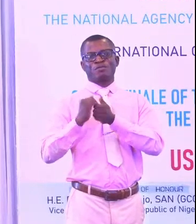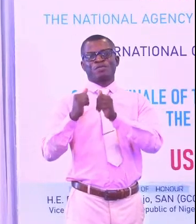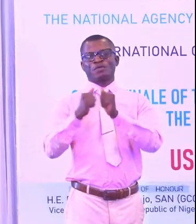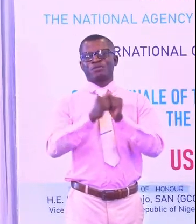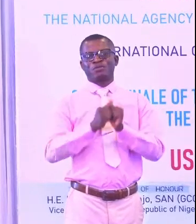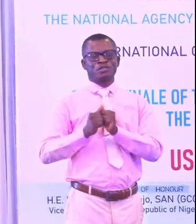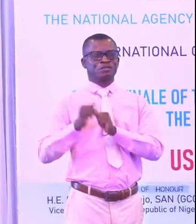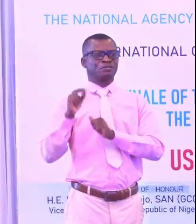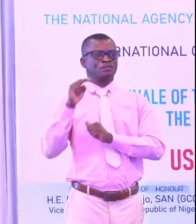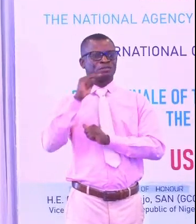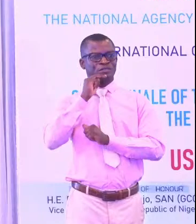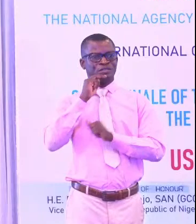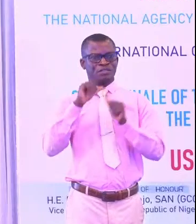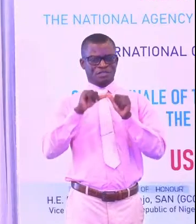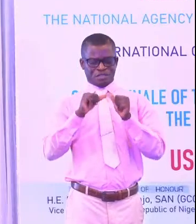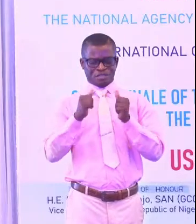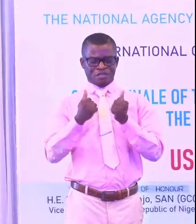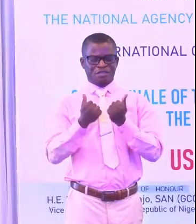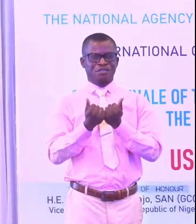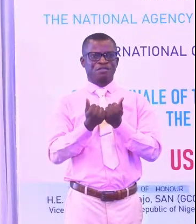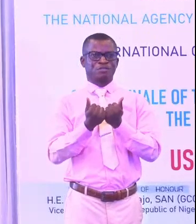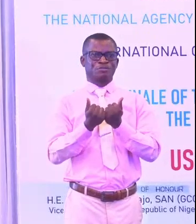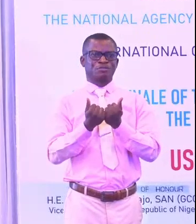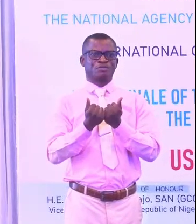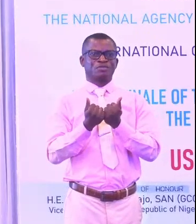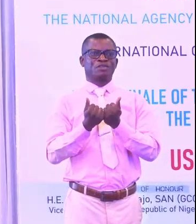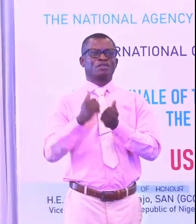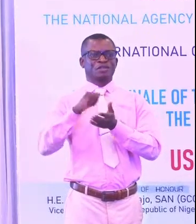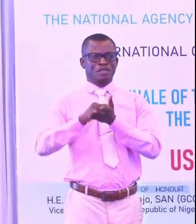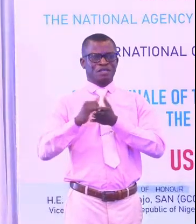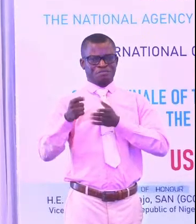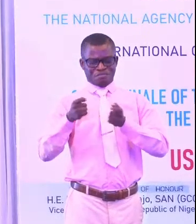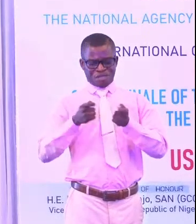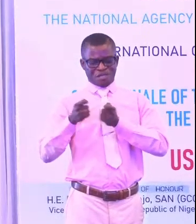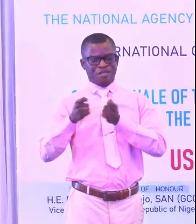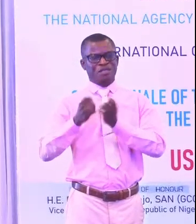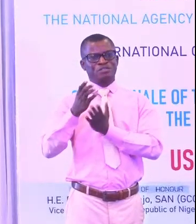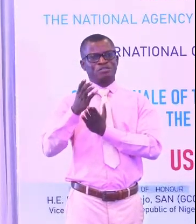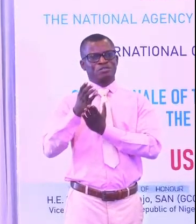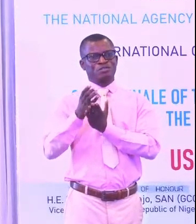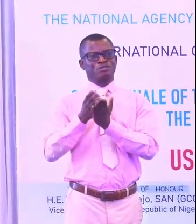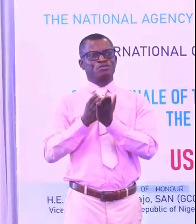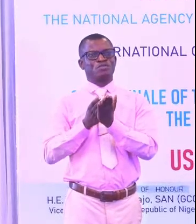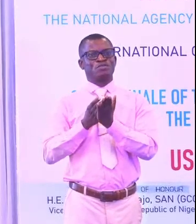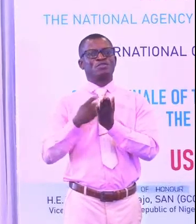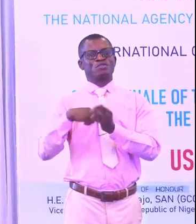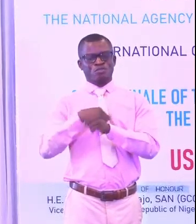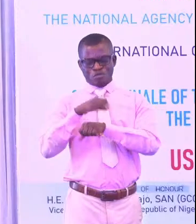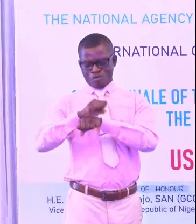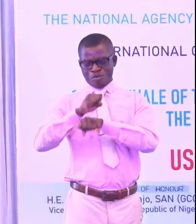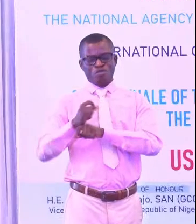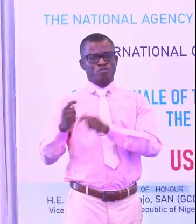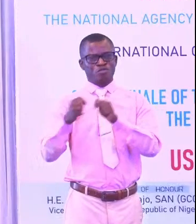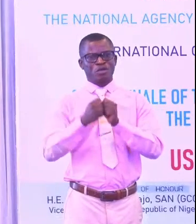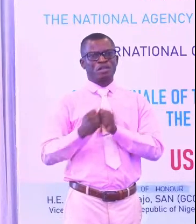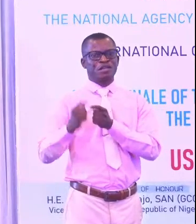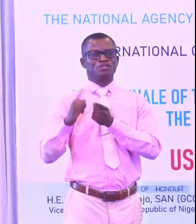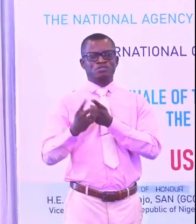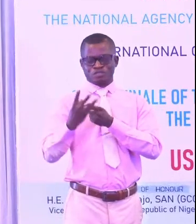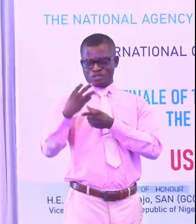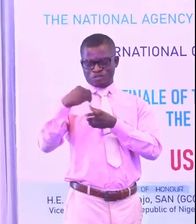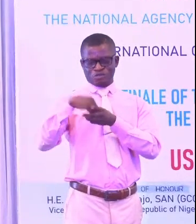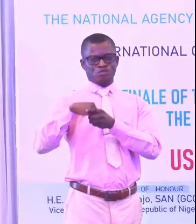the Nigerian agency in charge of curricula, we have worked together to infuse